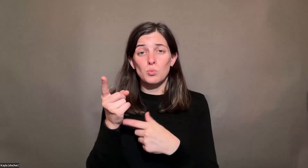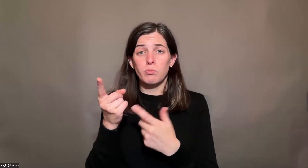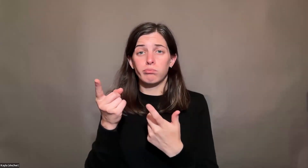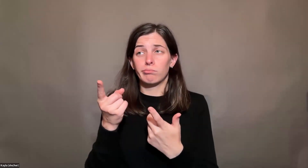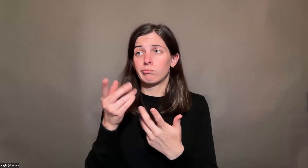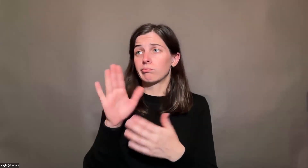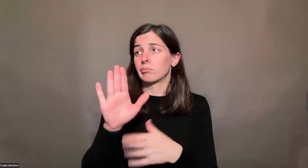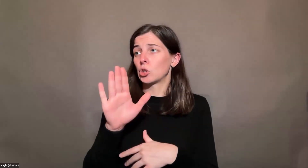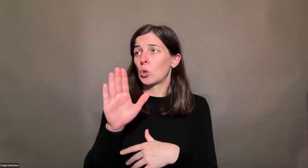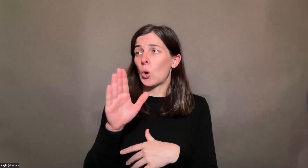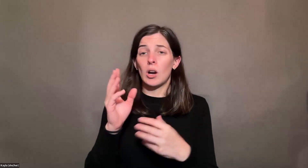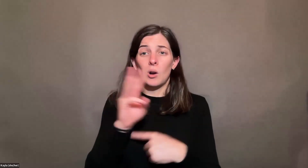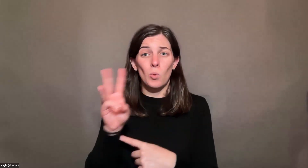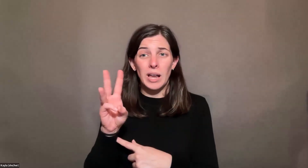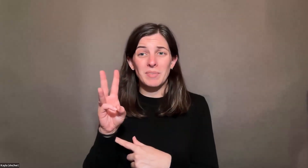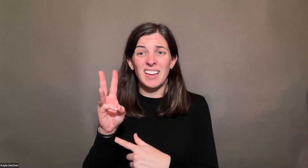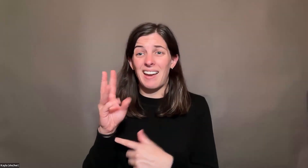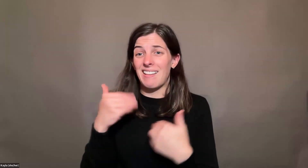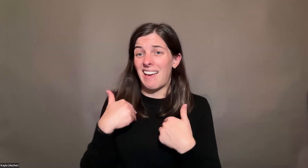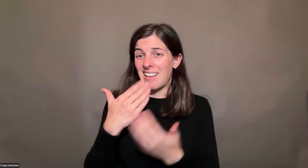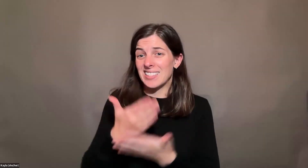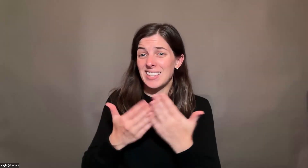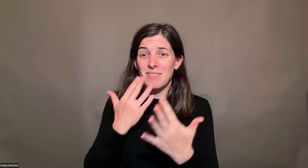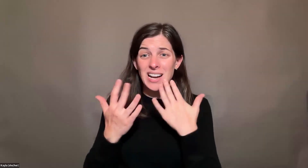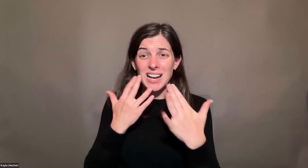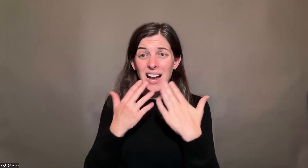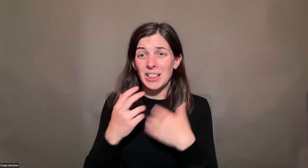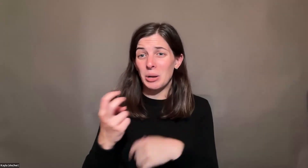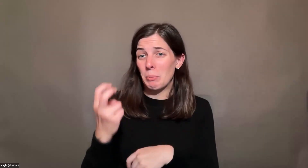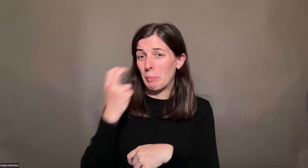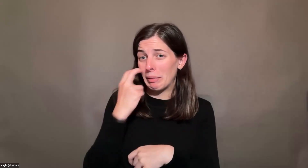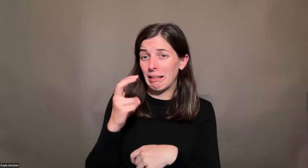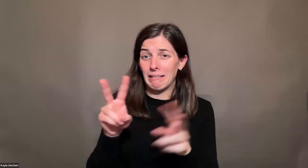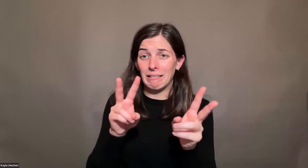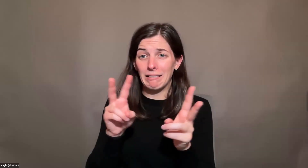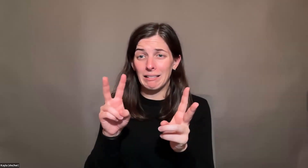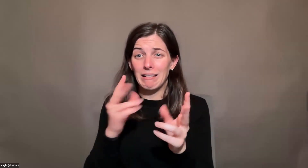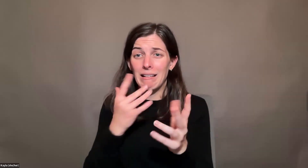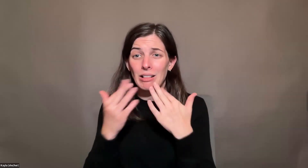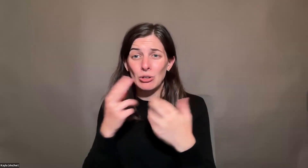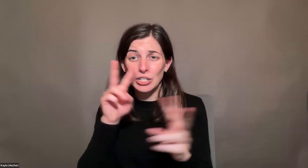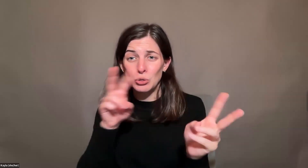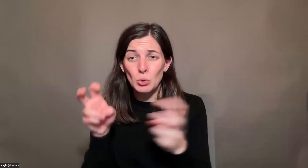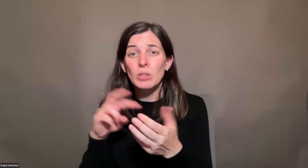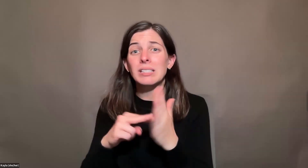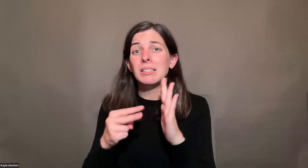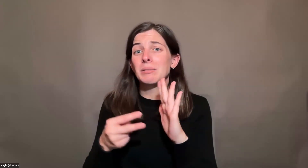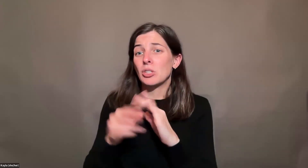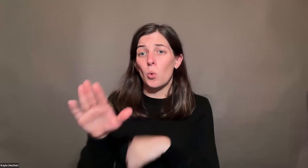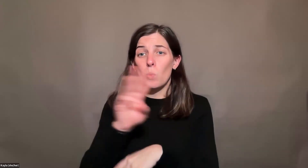site visitor having some color blindness or color issue, then your site uh, or when you are developing your site, or when